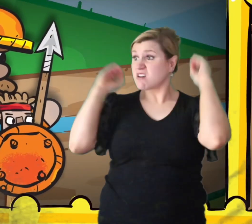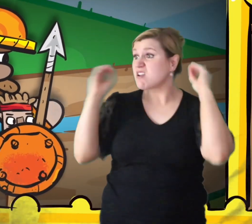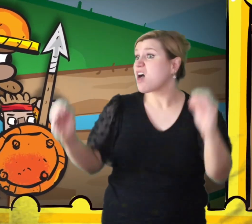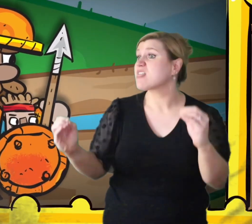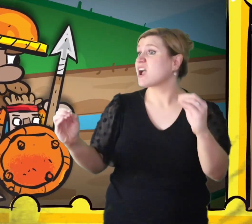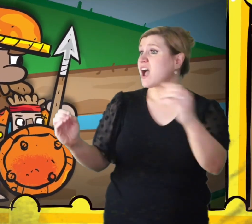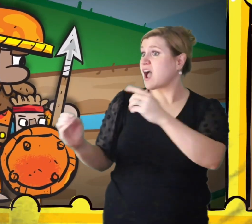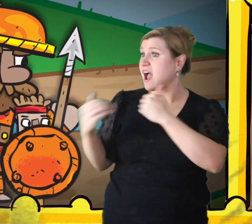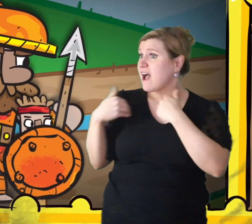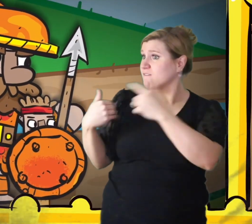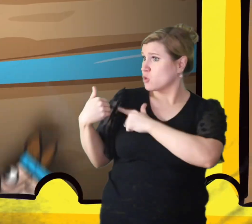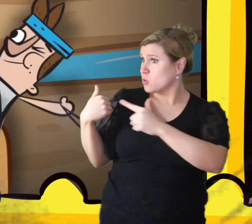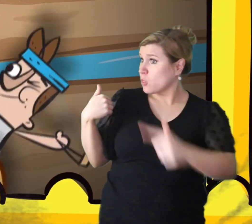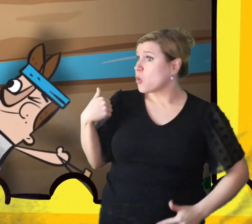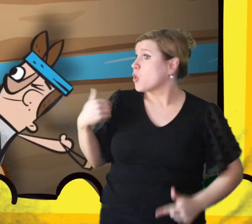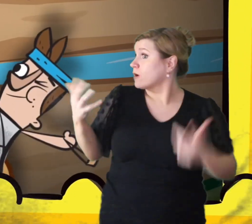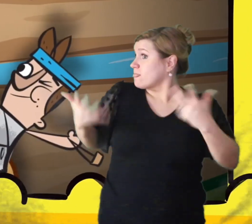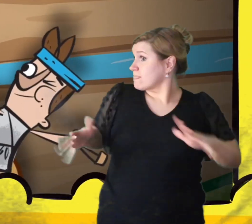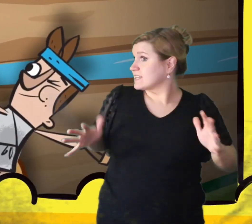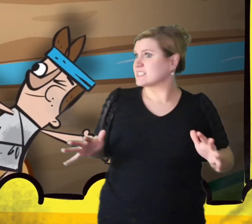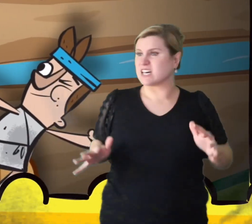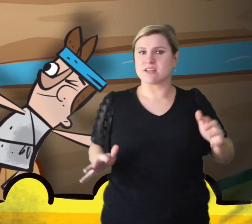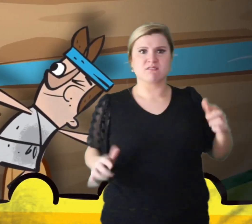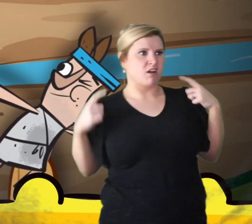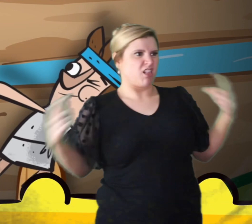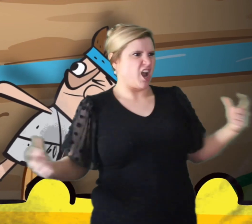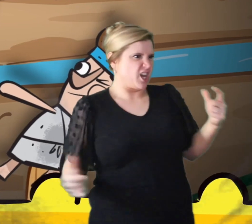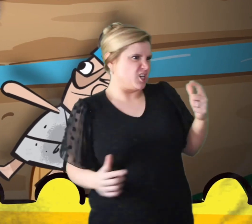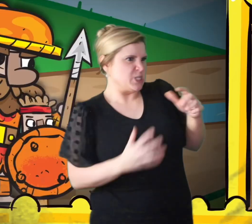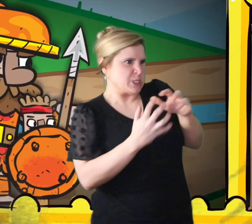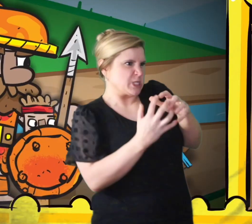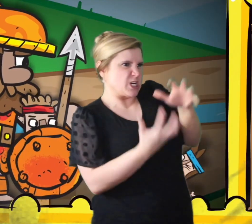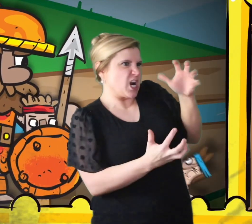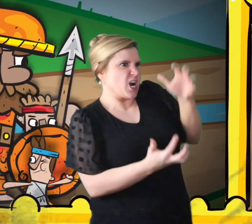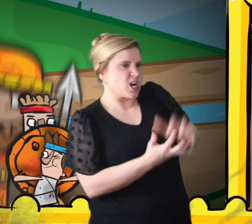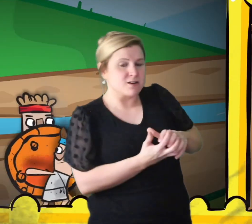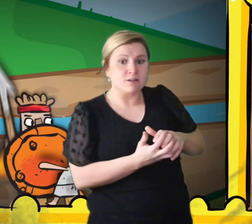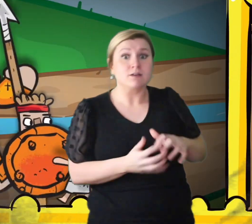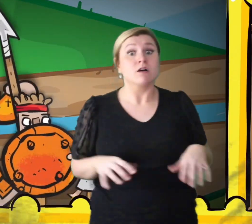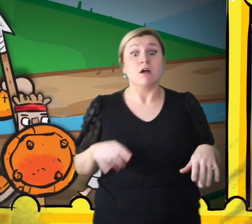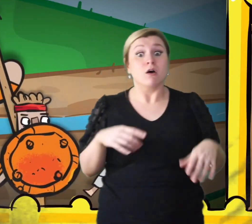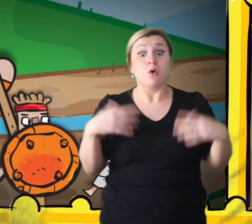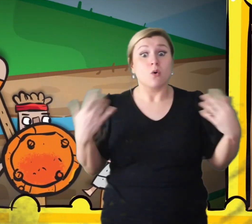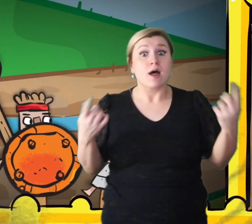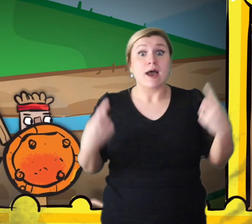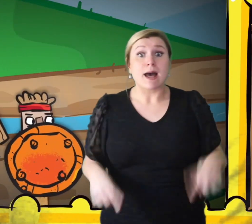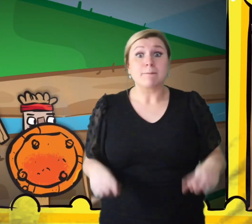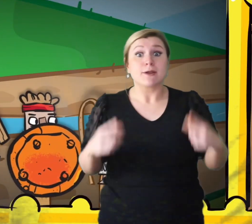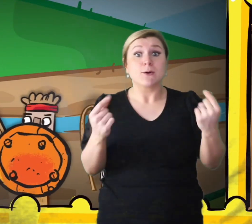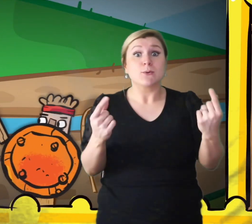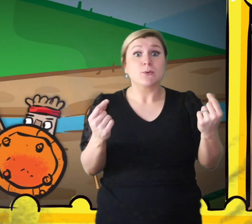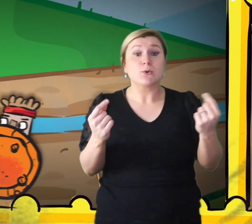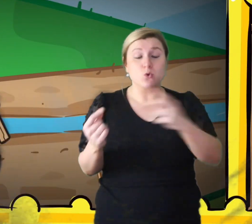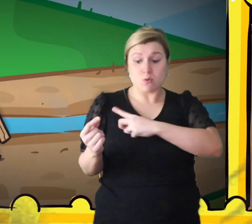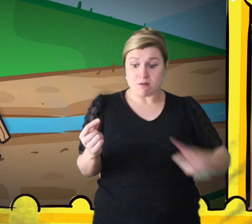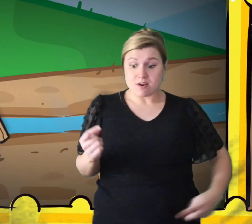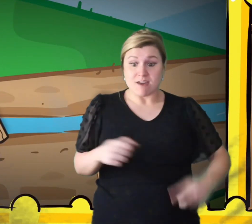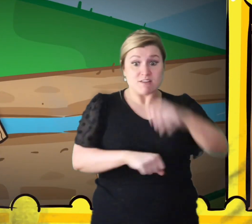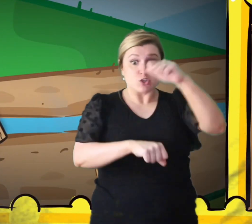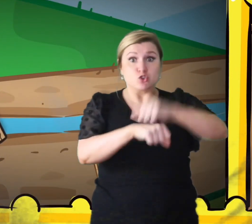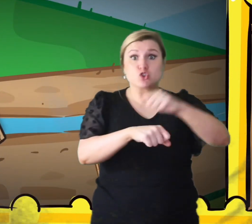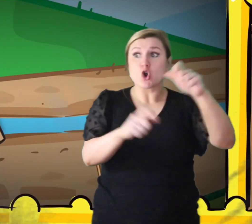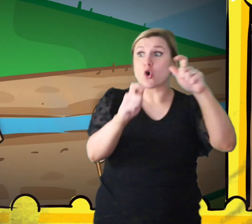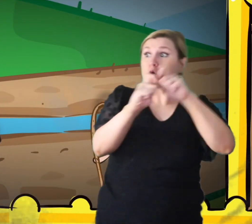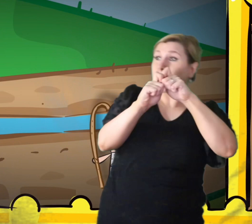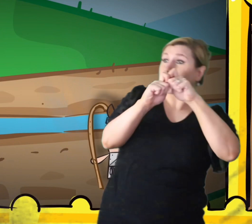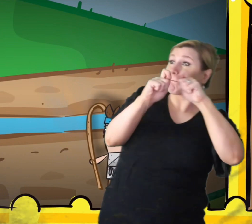Goliath moved closer to attack, and David quickly ran out to meet him. He hurled a stone from his sling and hit Goliath in the forehead.